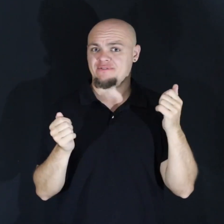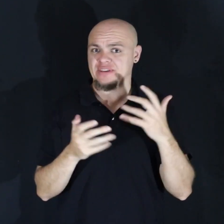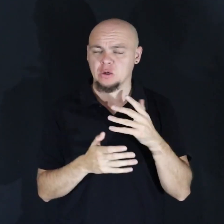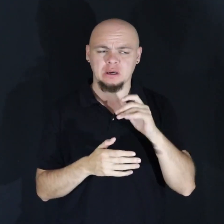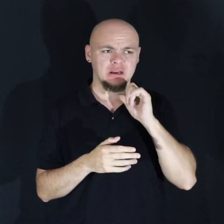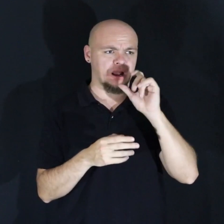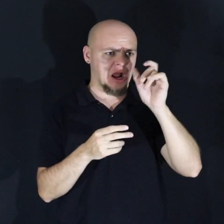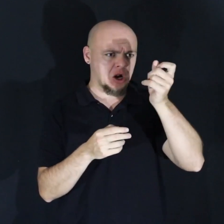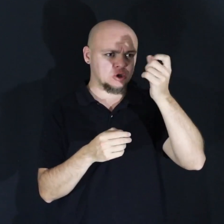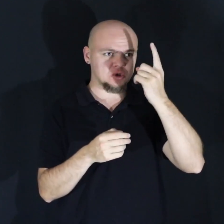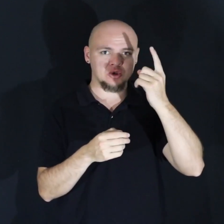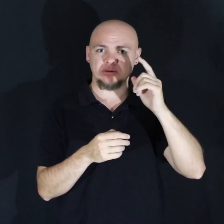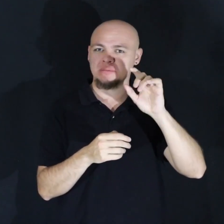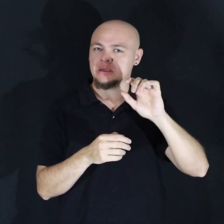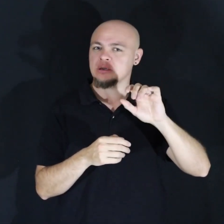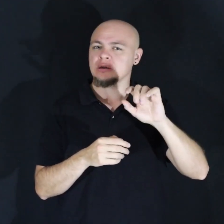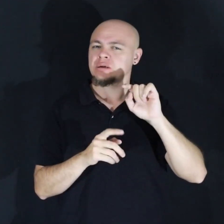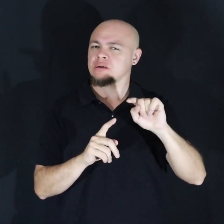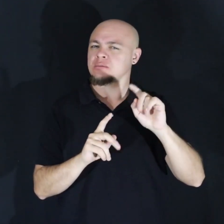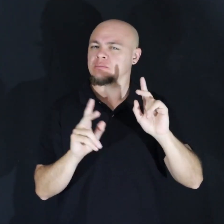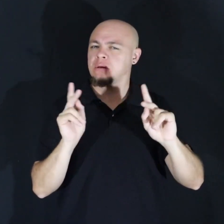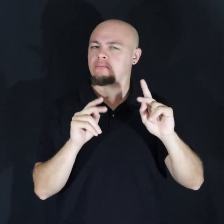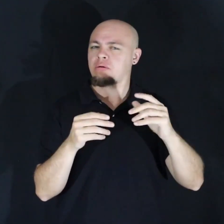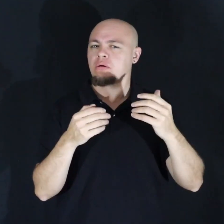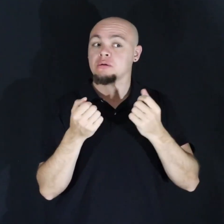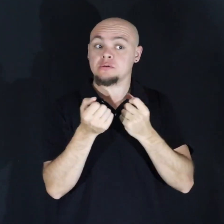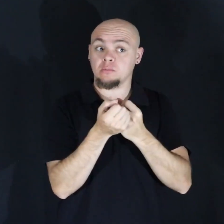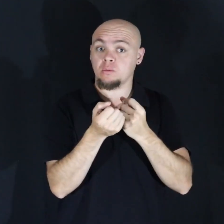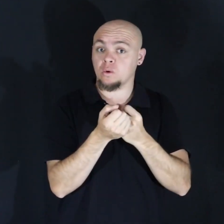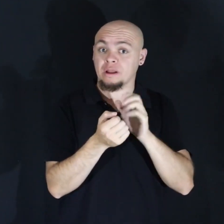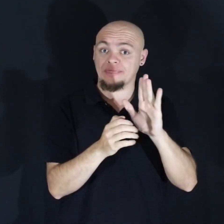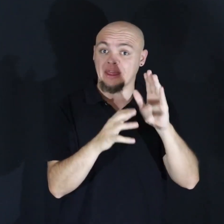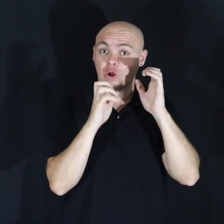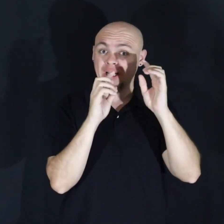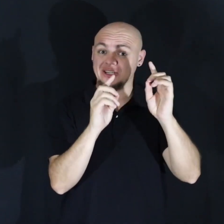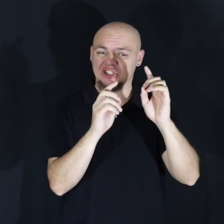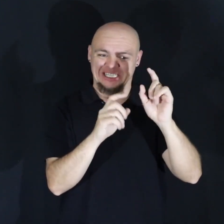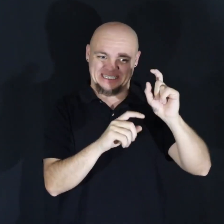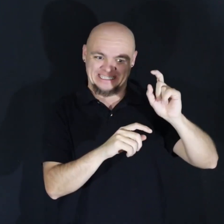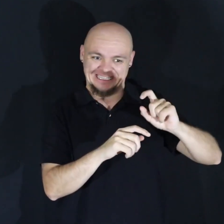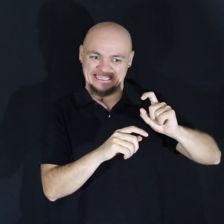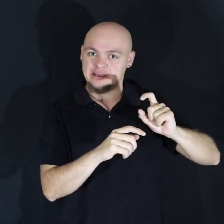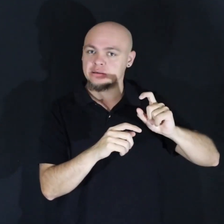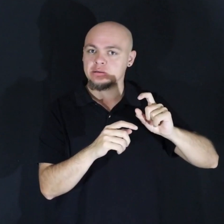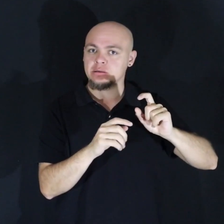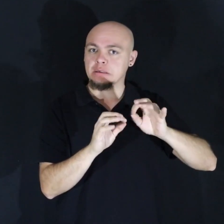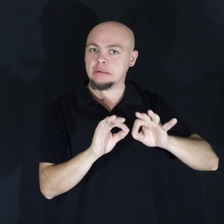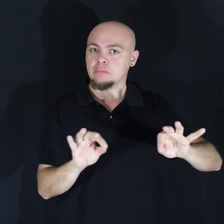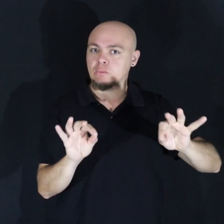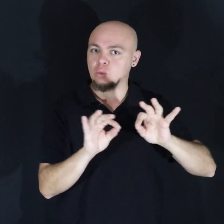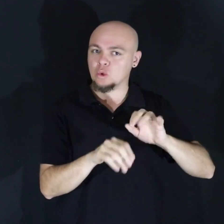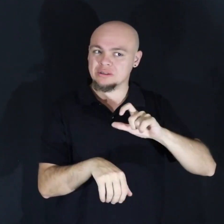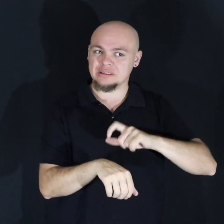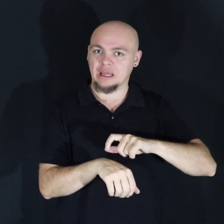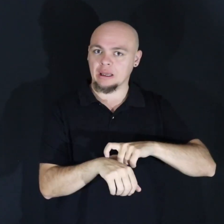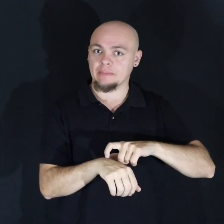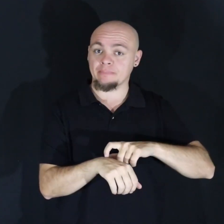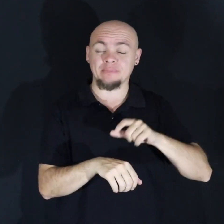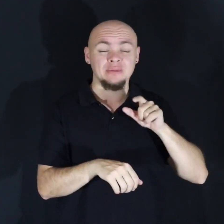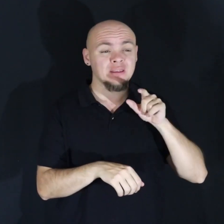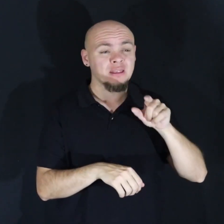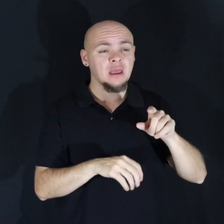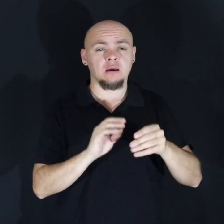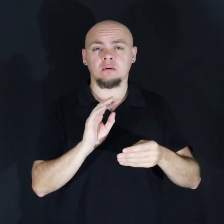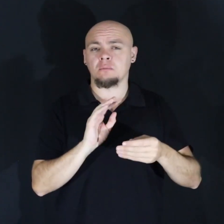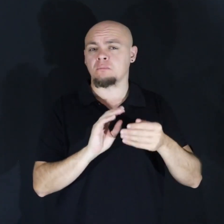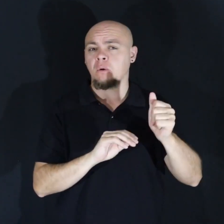misunderstood by those charged with supporting their educational needs during critical periods when they are